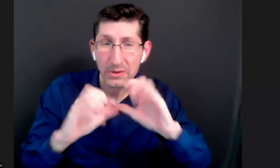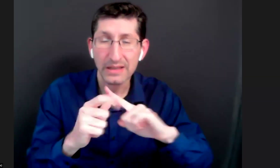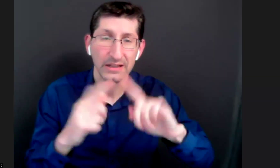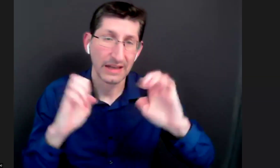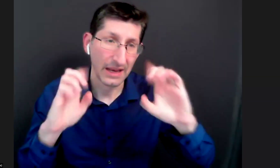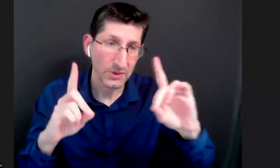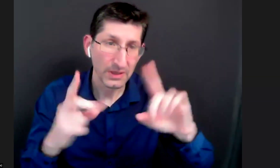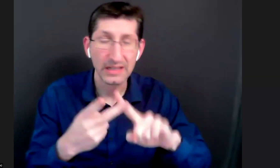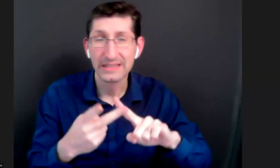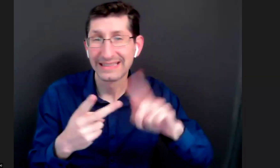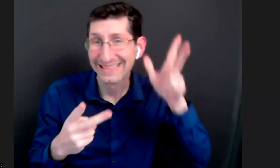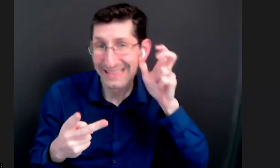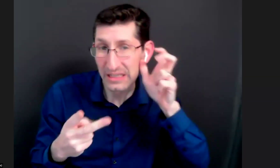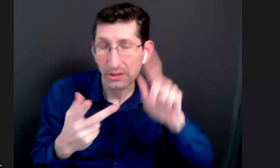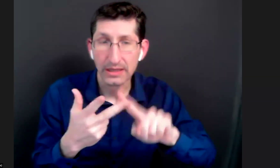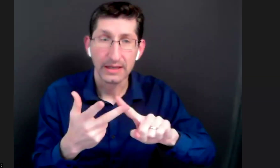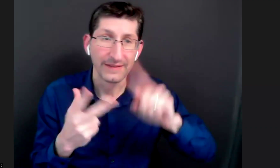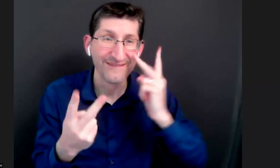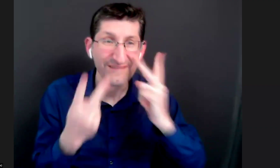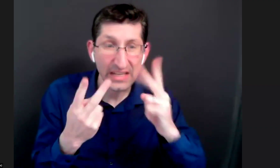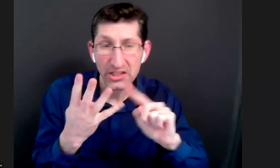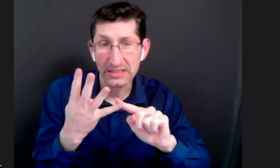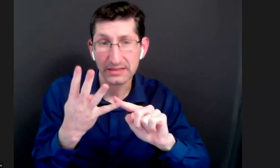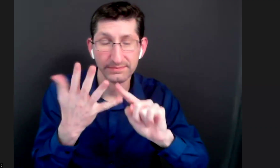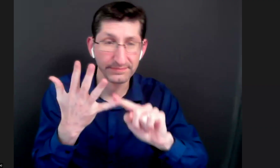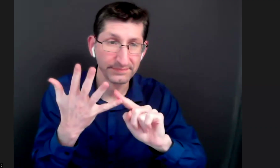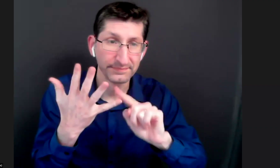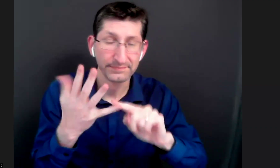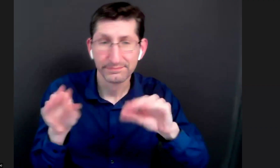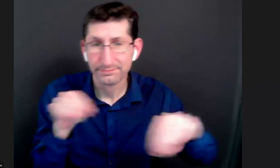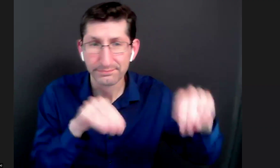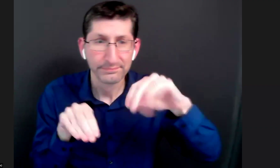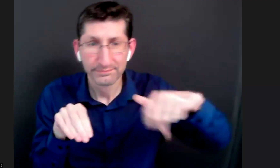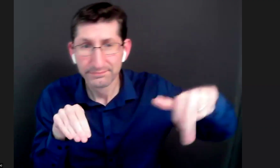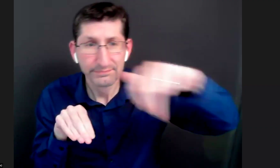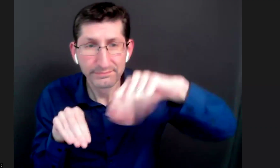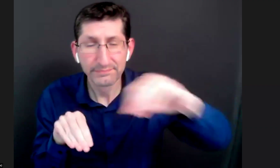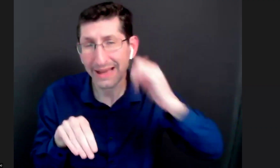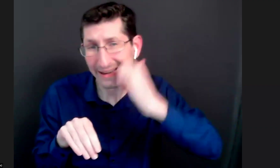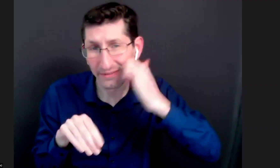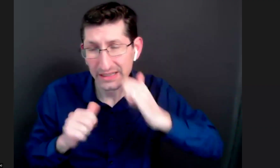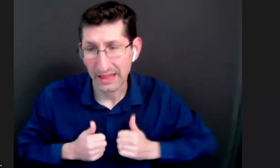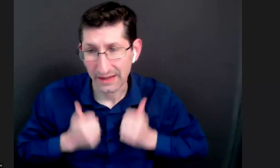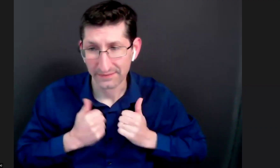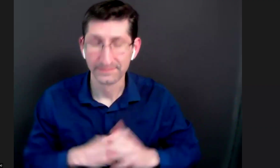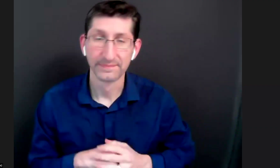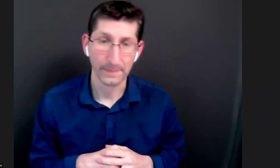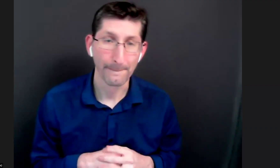education, hearing, vision, mobility, and daily living.